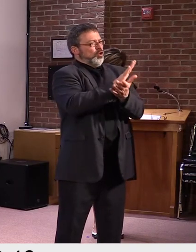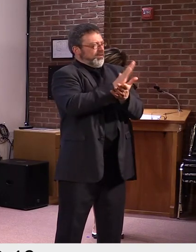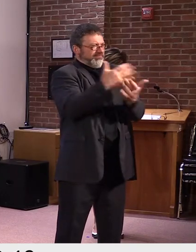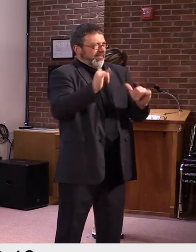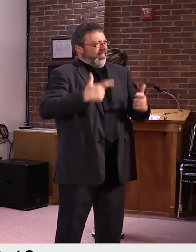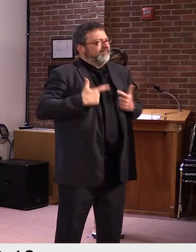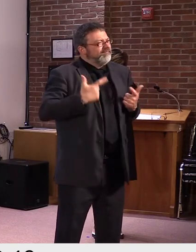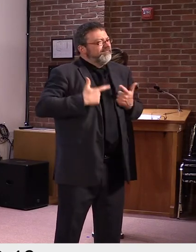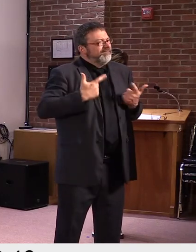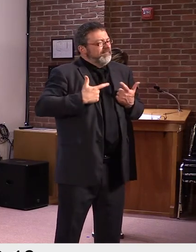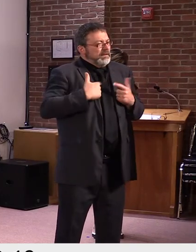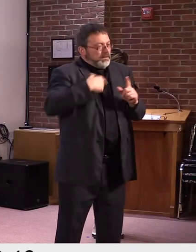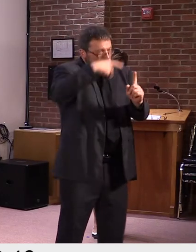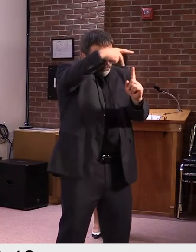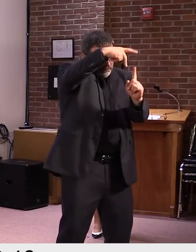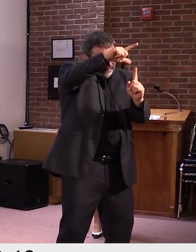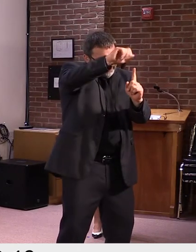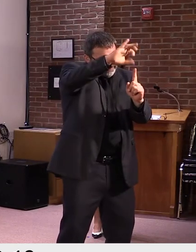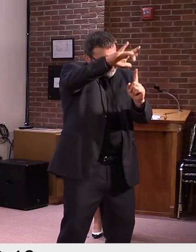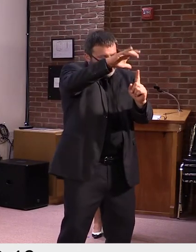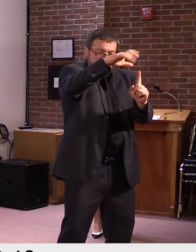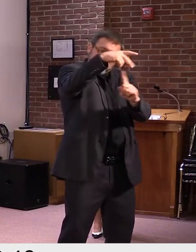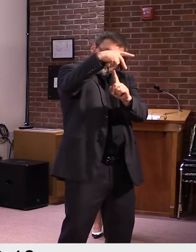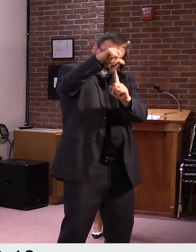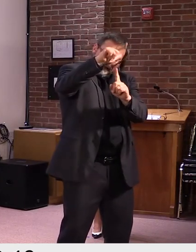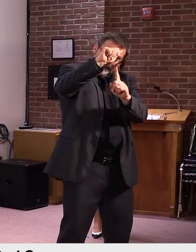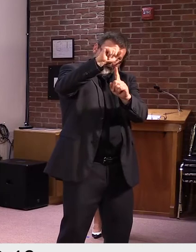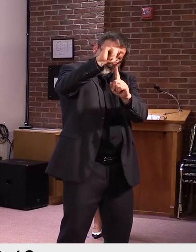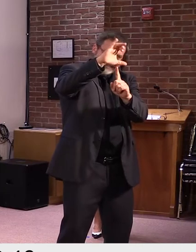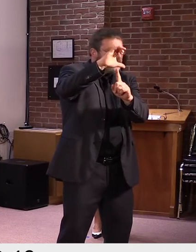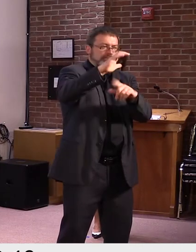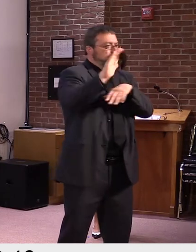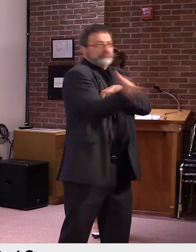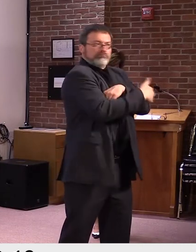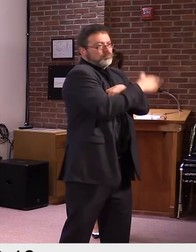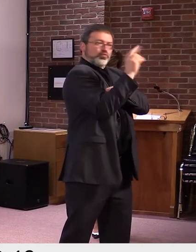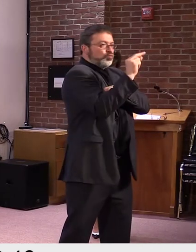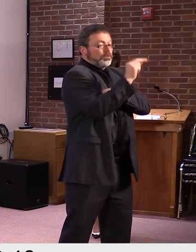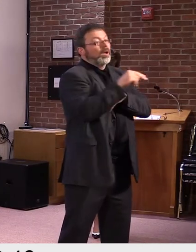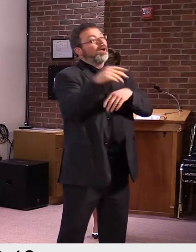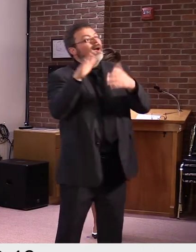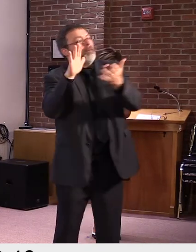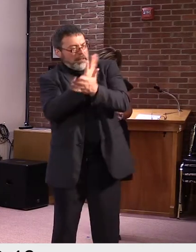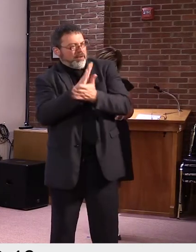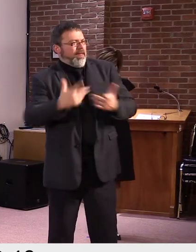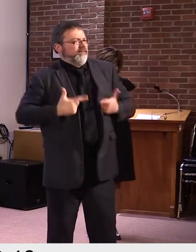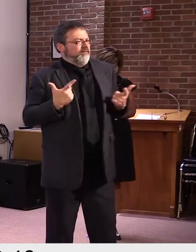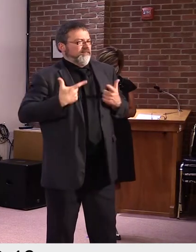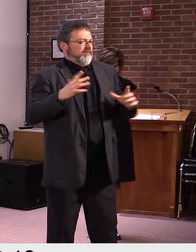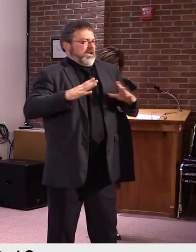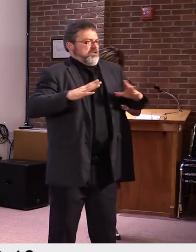recycled or using reusable bags at this point, but maybe Secretary Moore has more details.